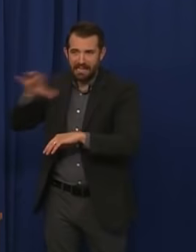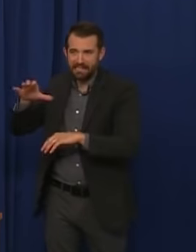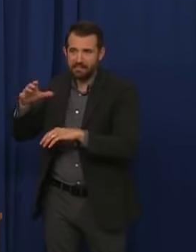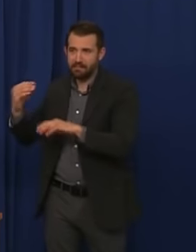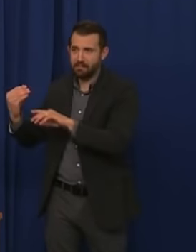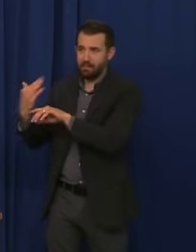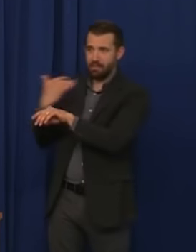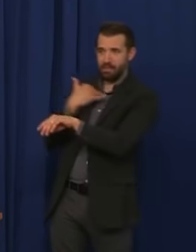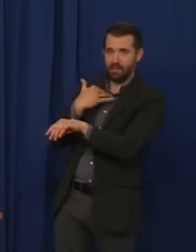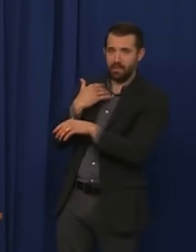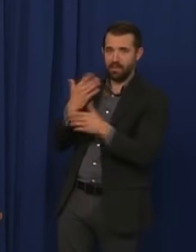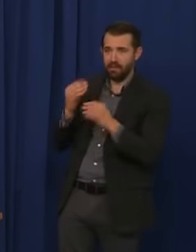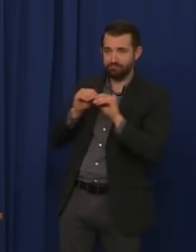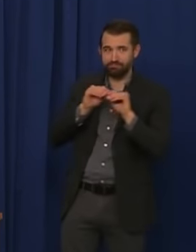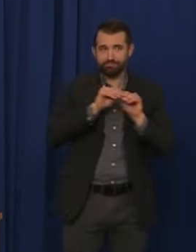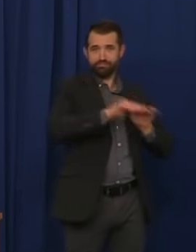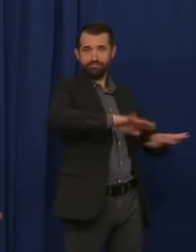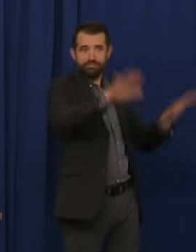risking the spread of the virus?